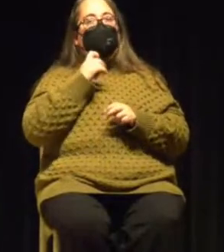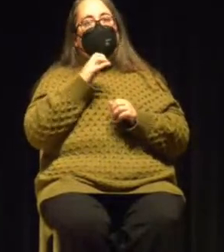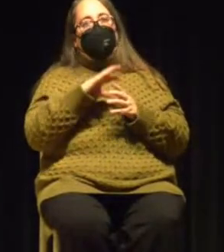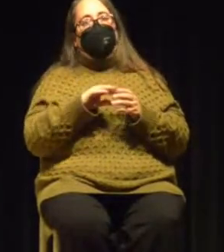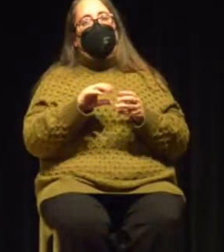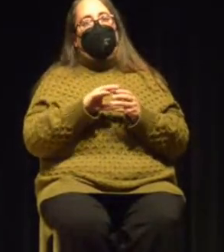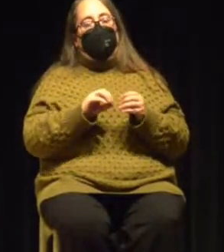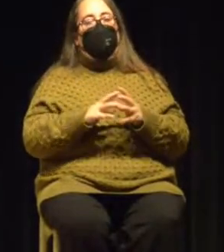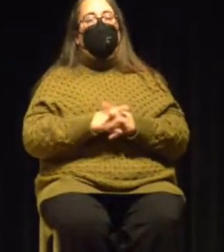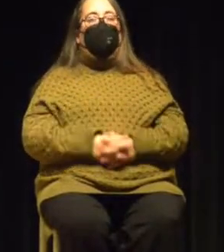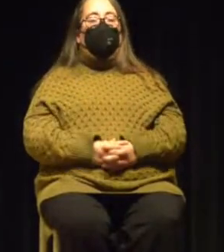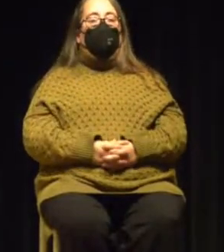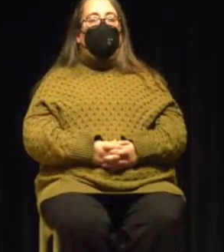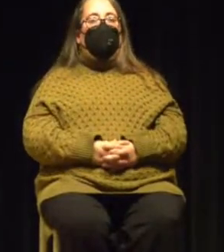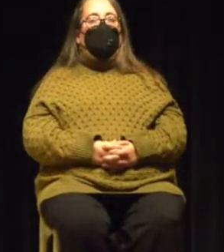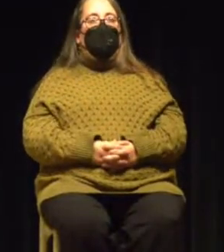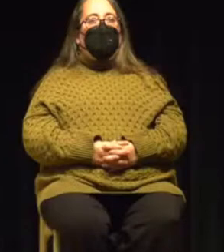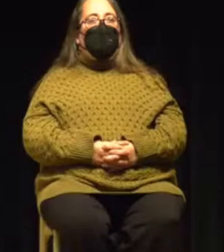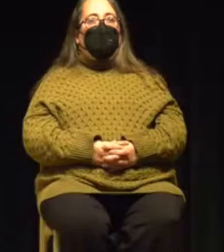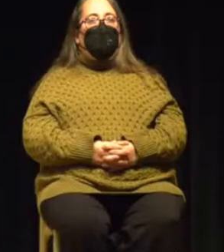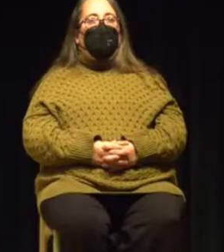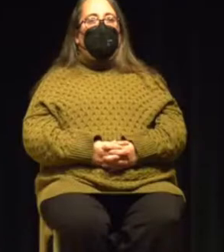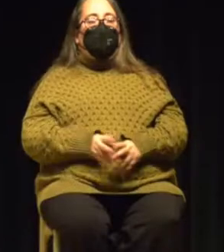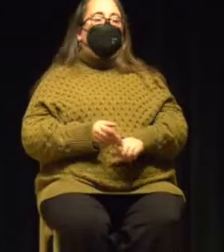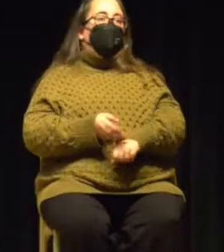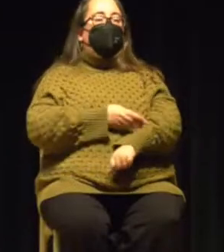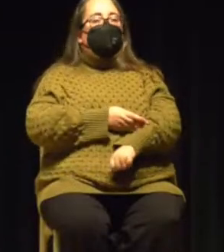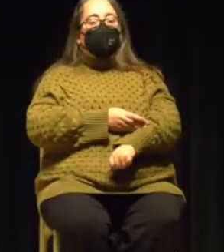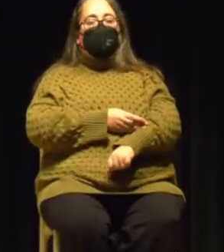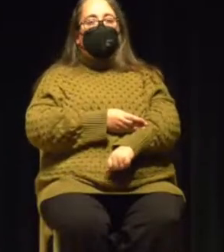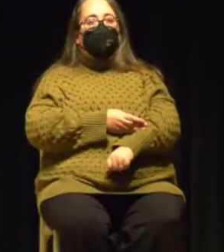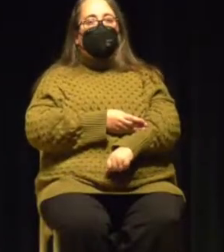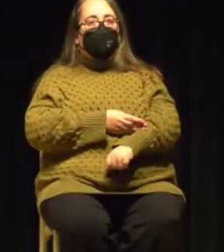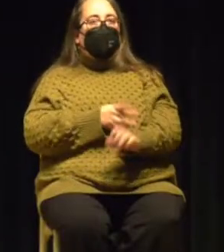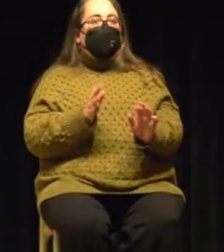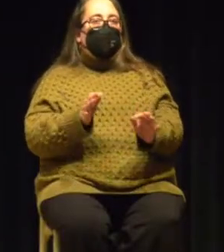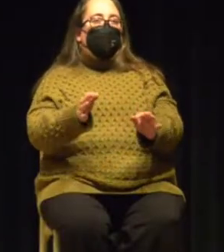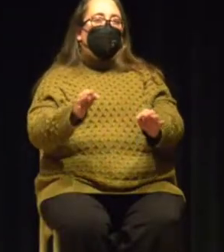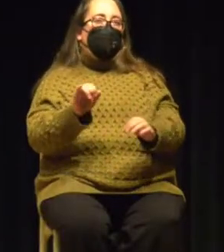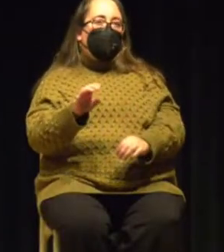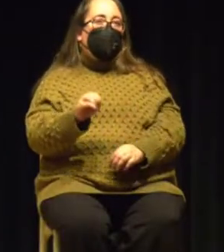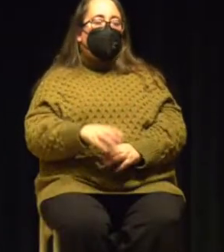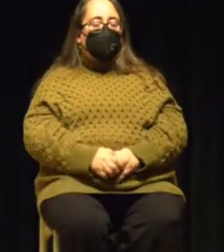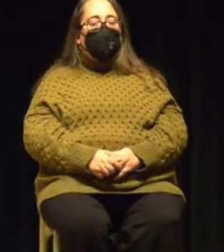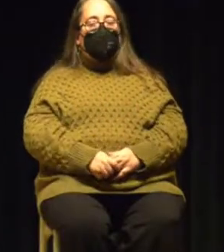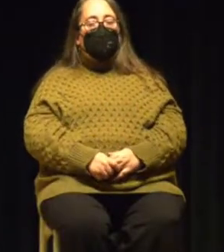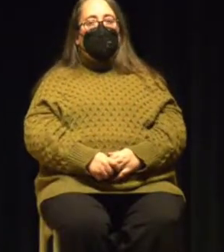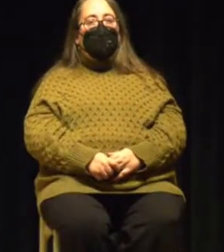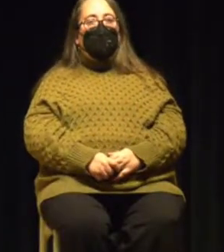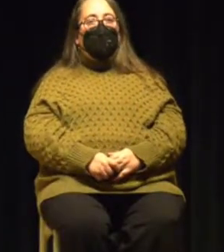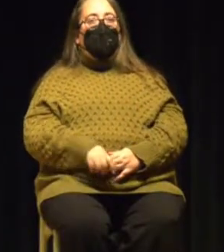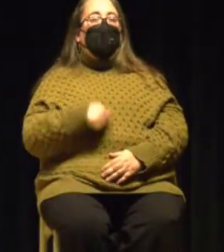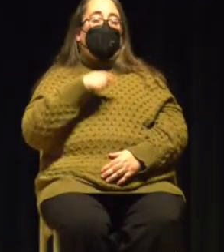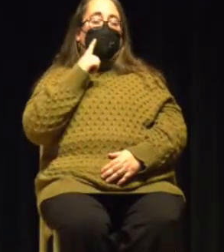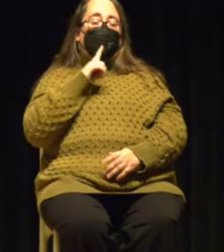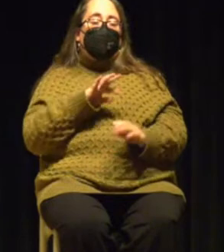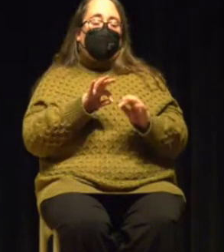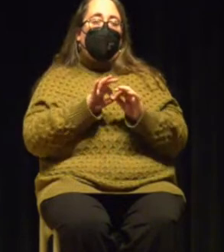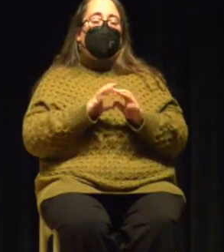stories. And I mean, it made such a difference in just the adjudication of those cases. So I think it's so